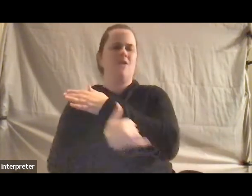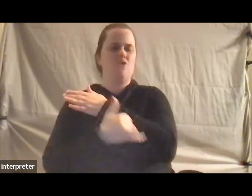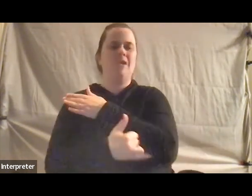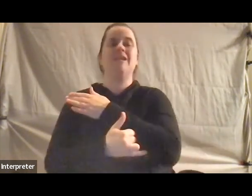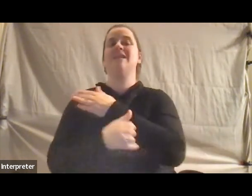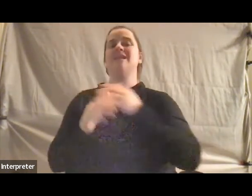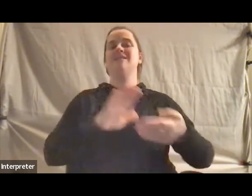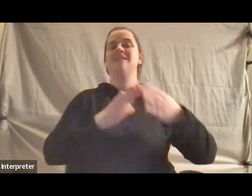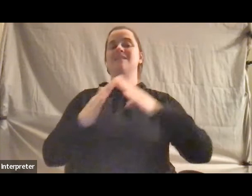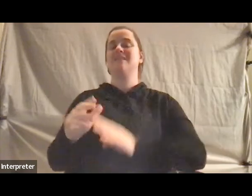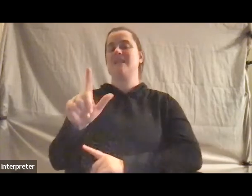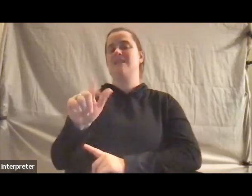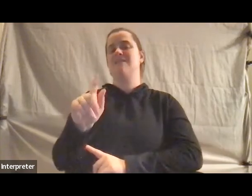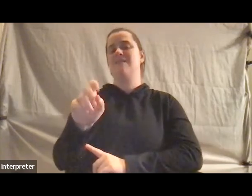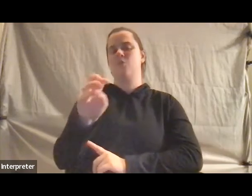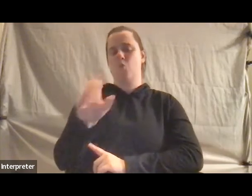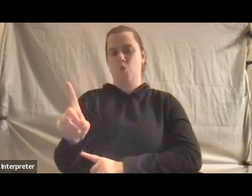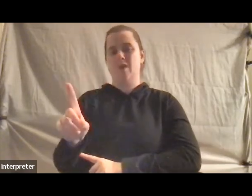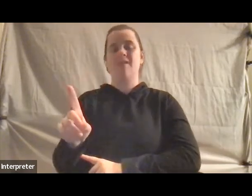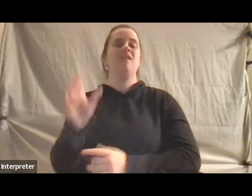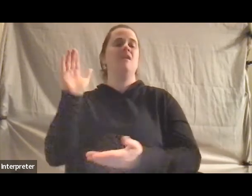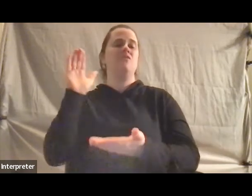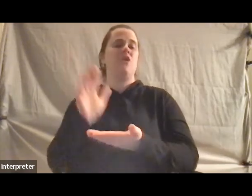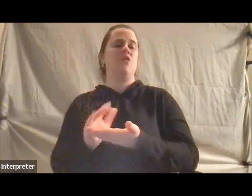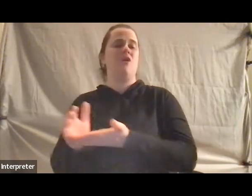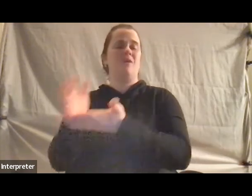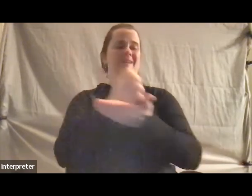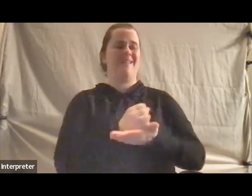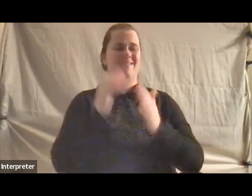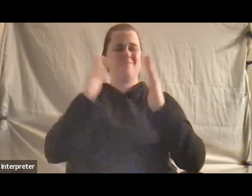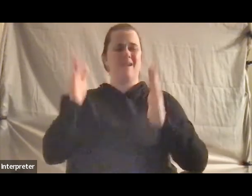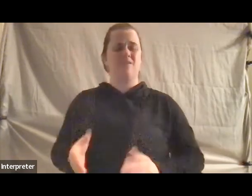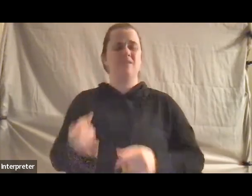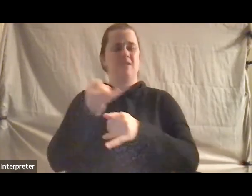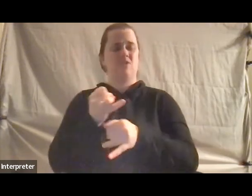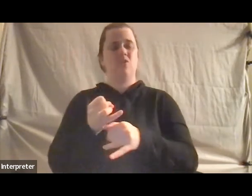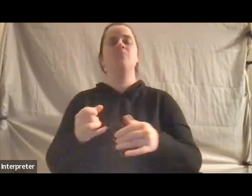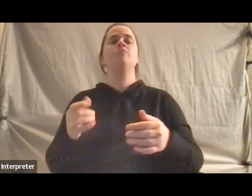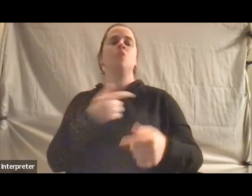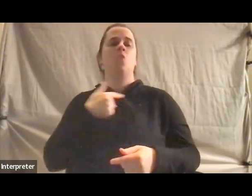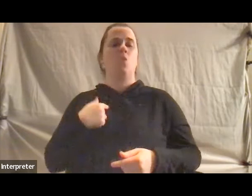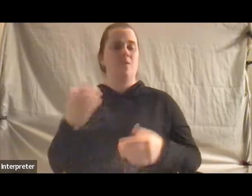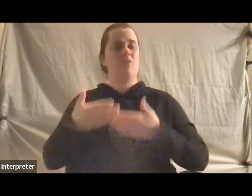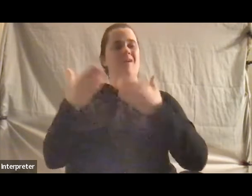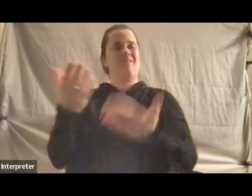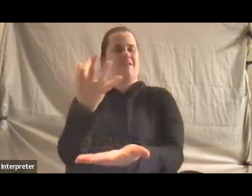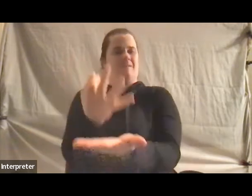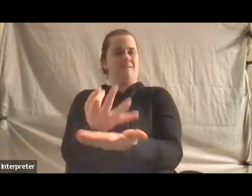Washington, and the Low Income Housing Institute, we were able to provide funding for the acquisition